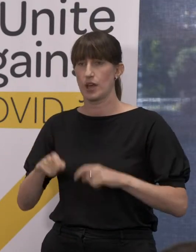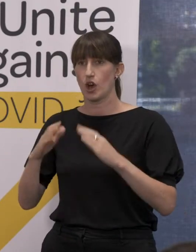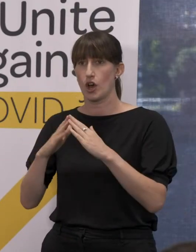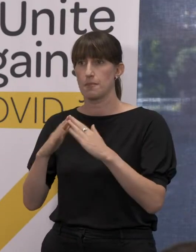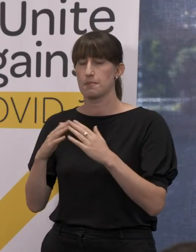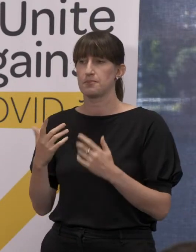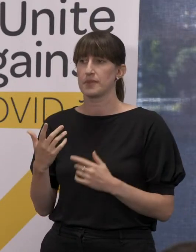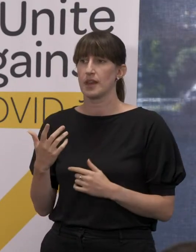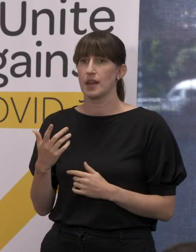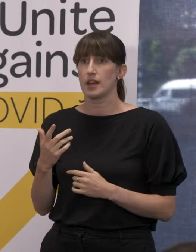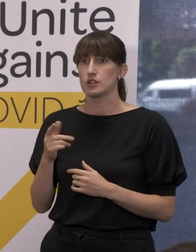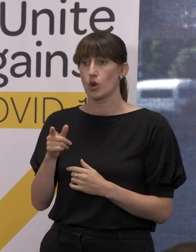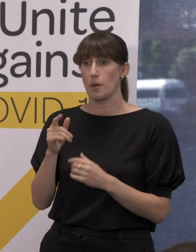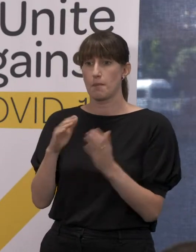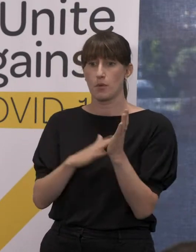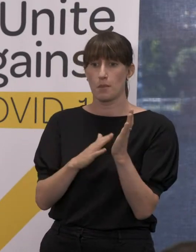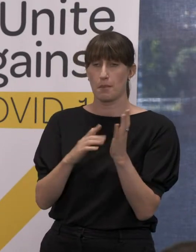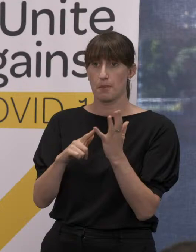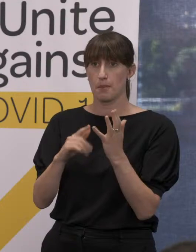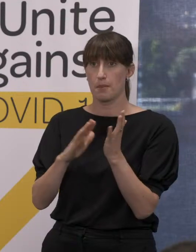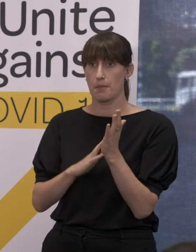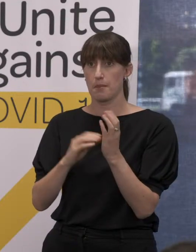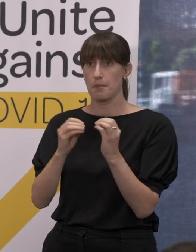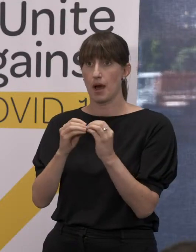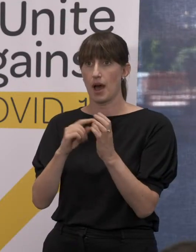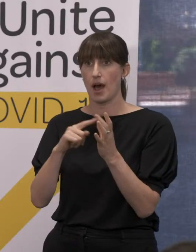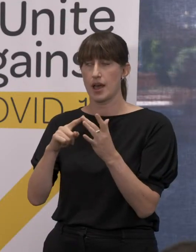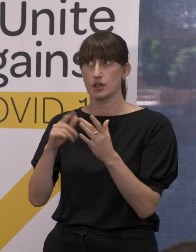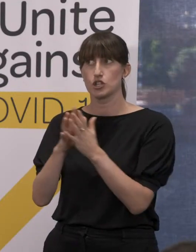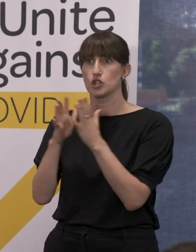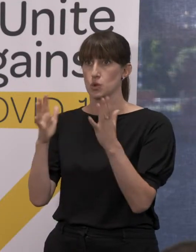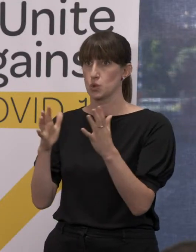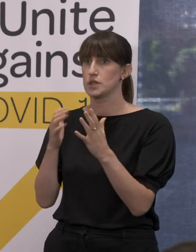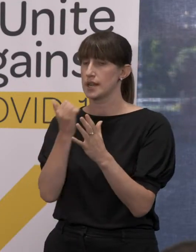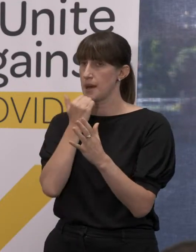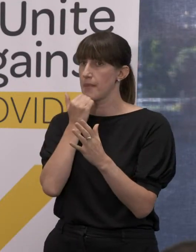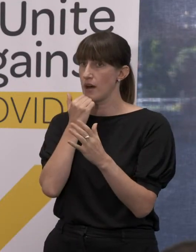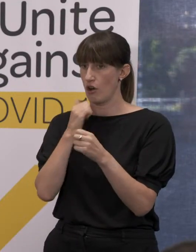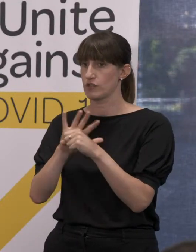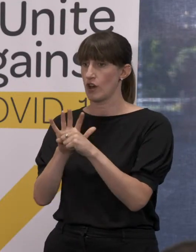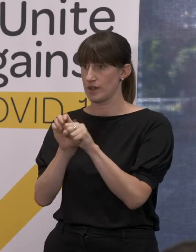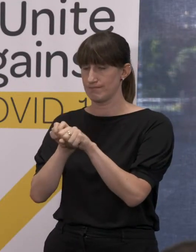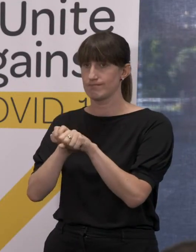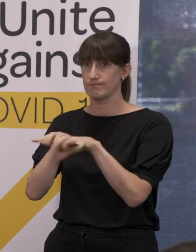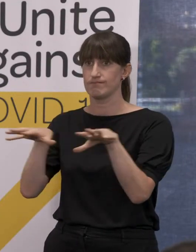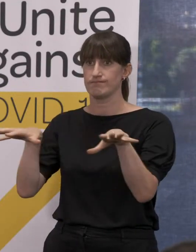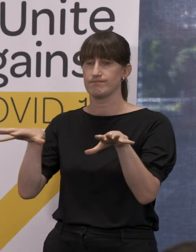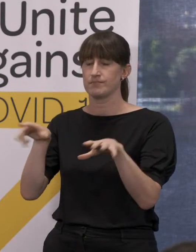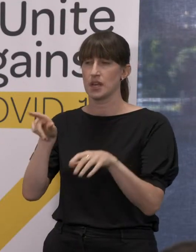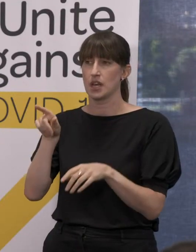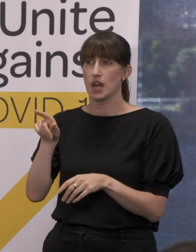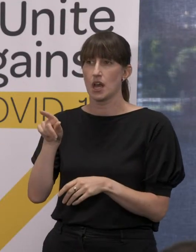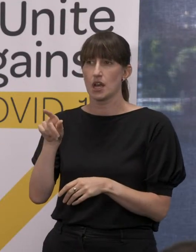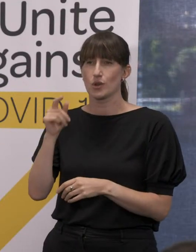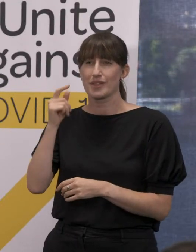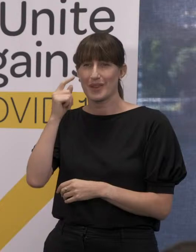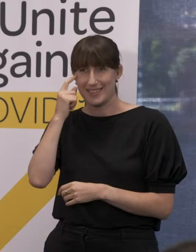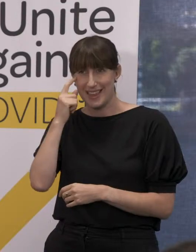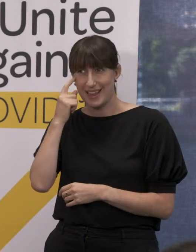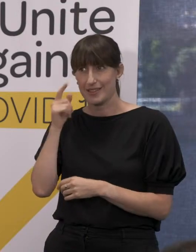Mumbai is in. So there is a very active outbreak there. These rising rates of infection are therefore the most